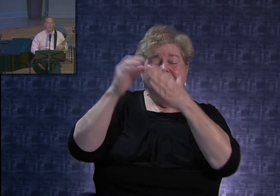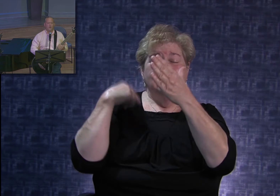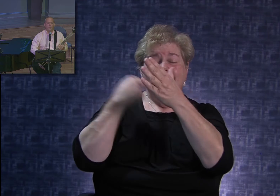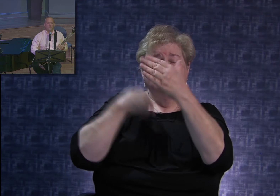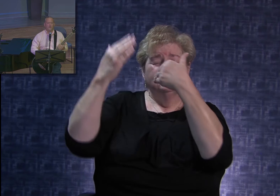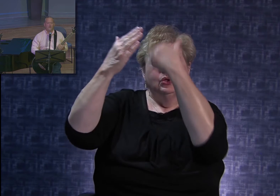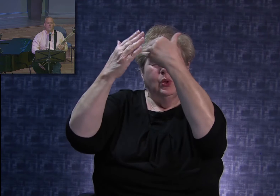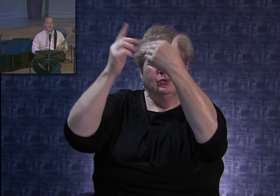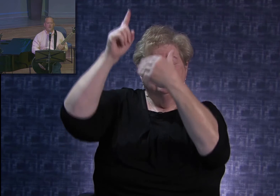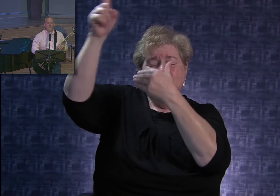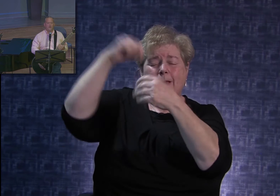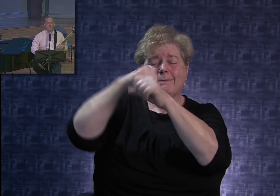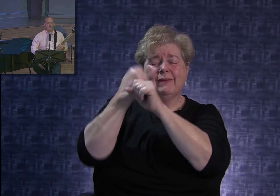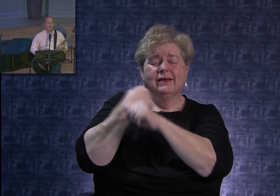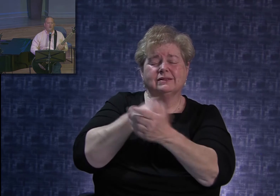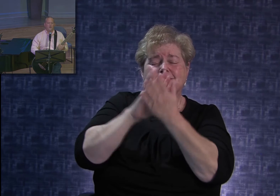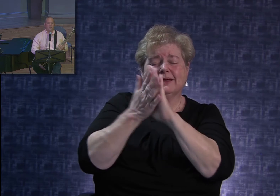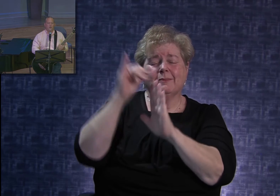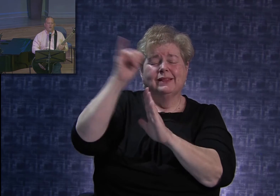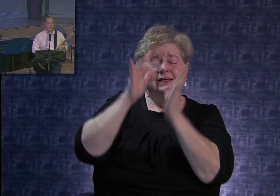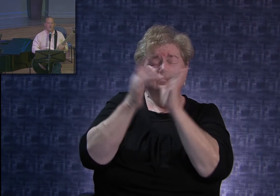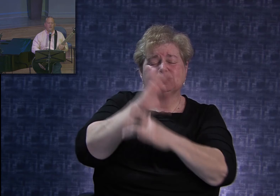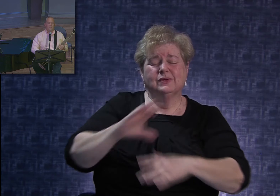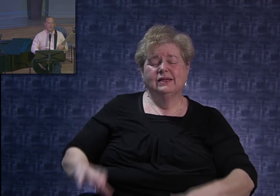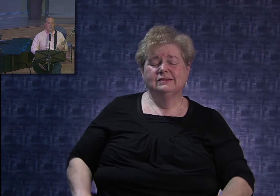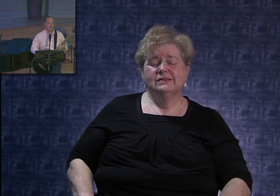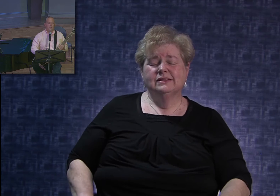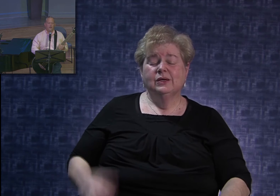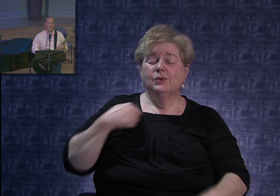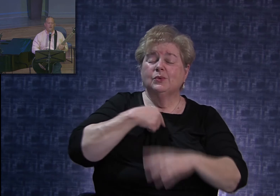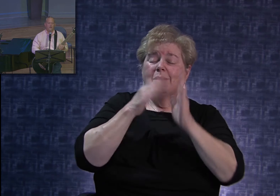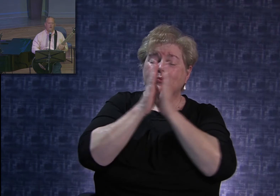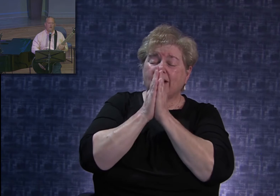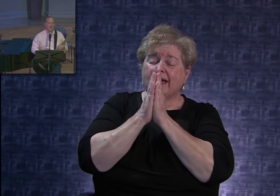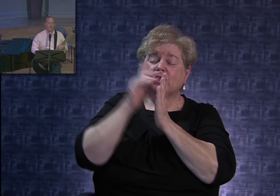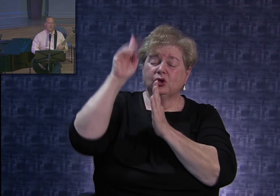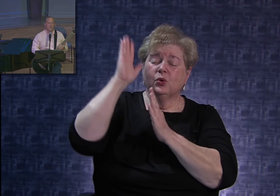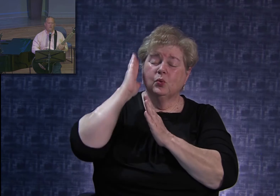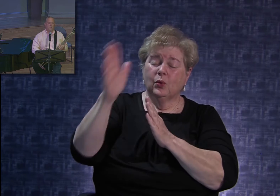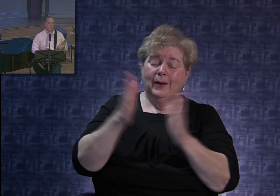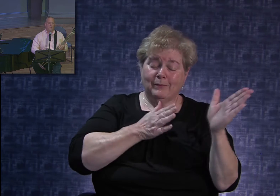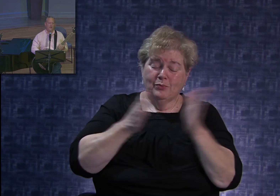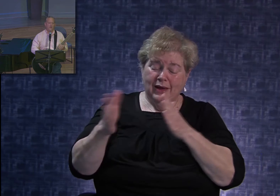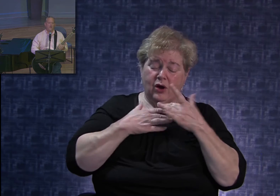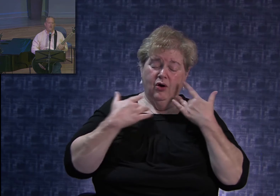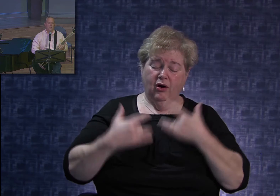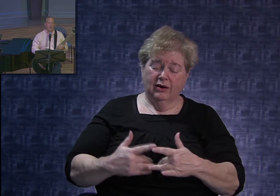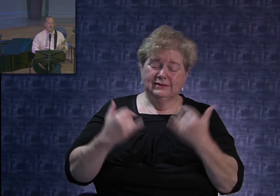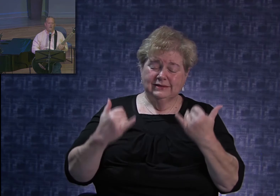make us more like your Son, Jesus Christ. Father, we pray that you would indeed tune our hearts